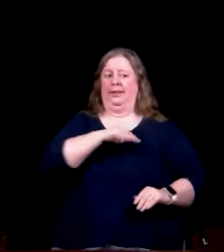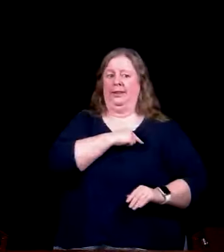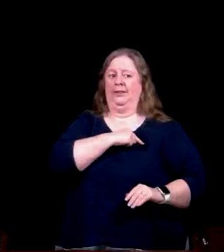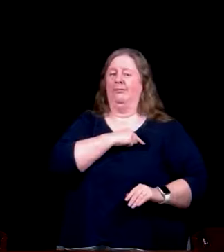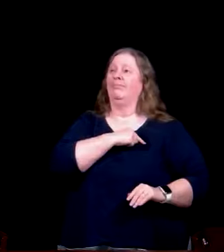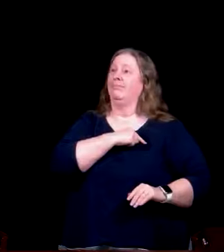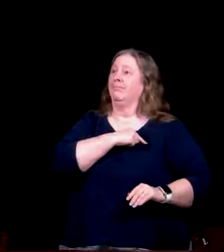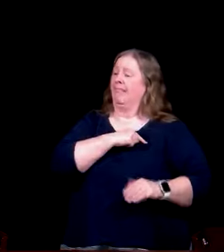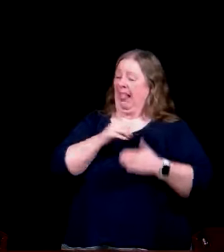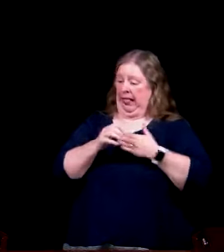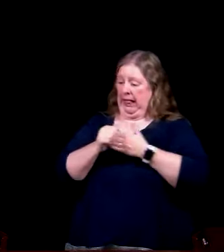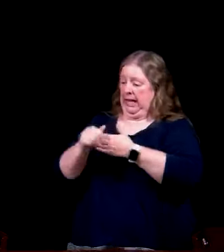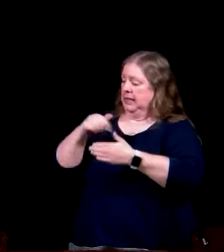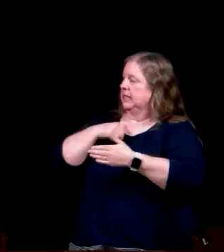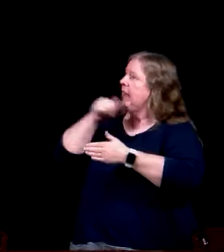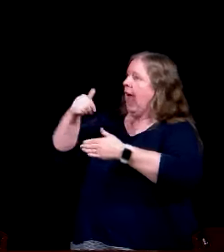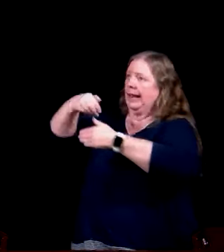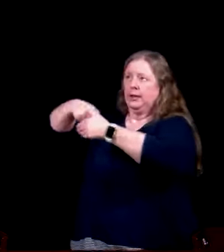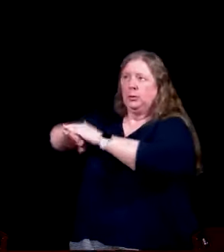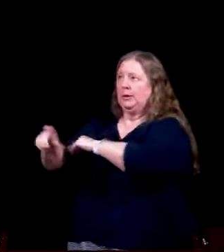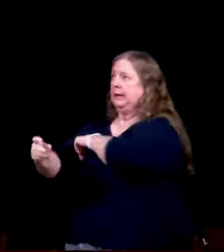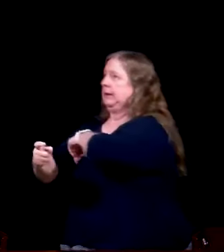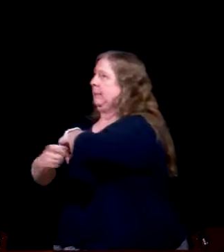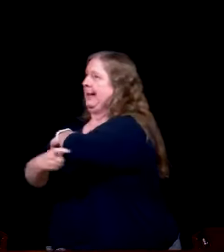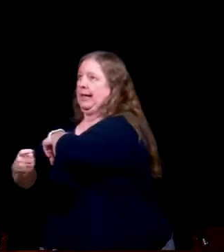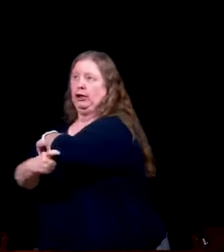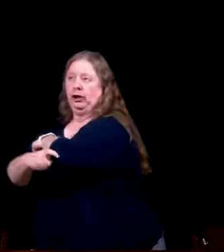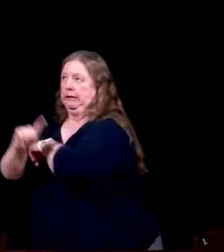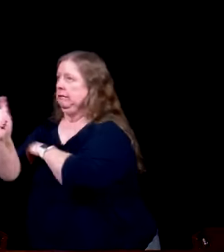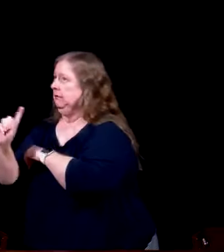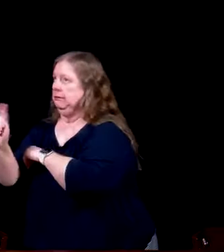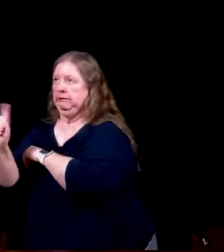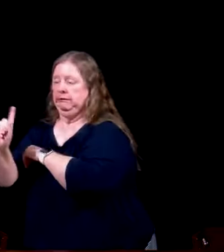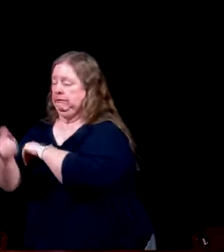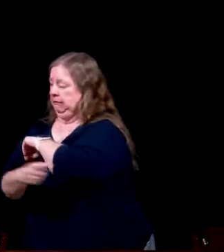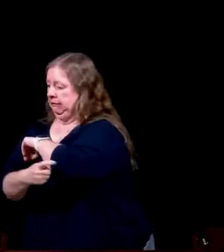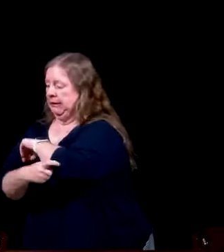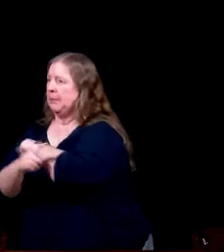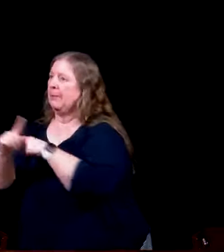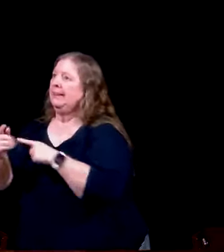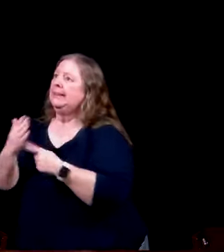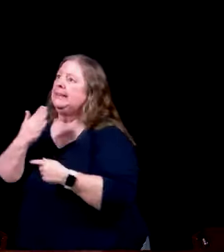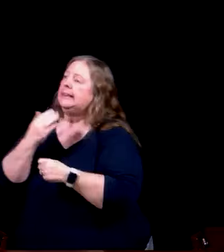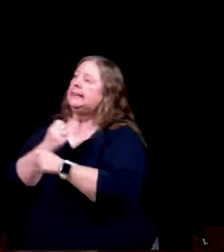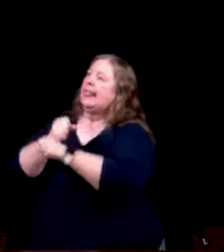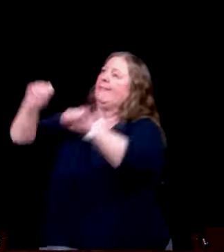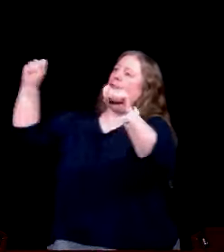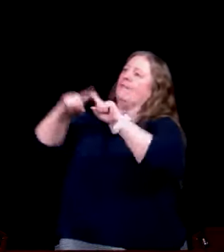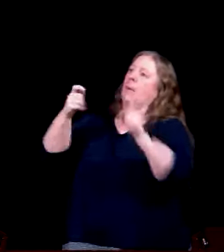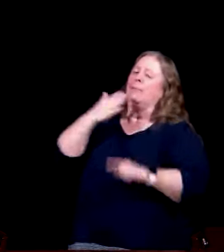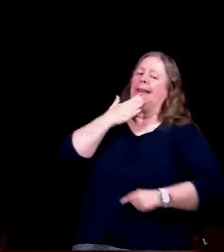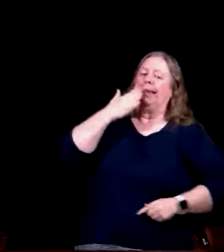against us. And lead us not into temptation, but deliver us from